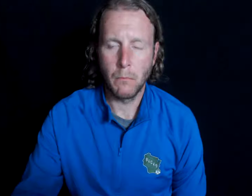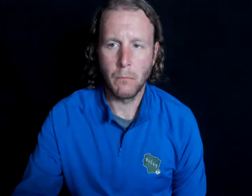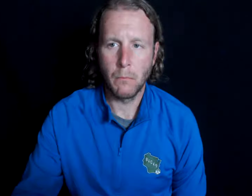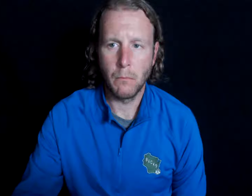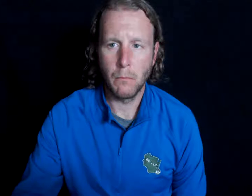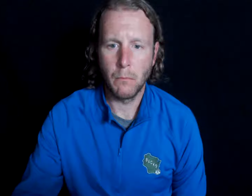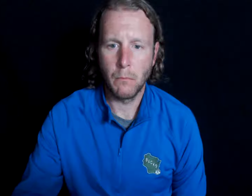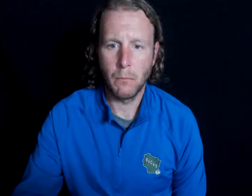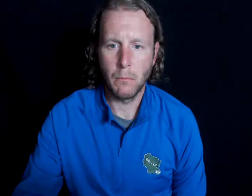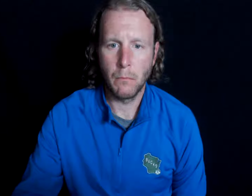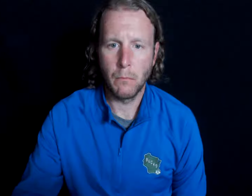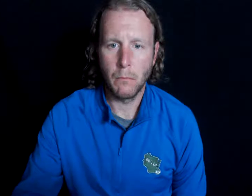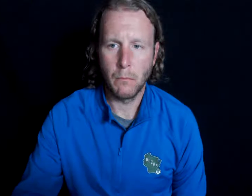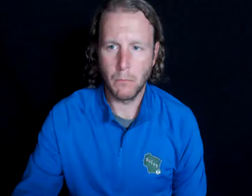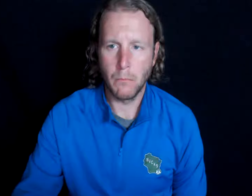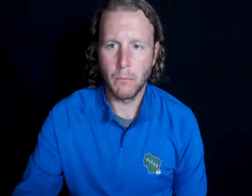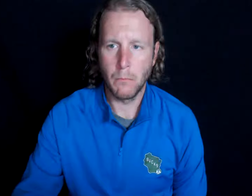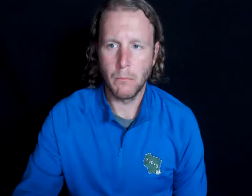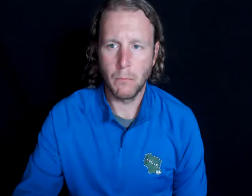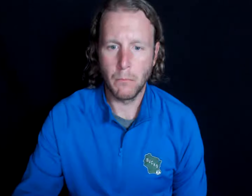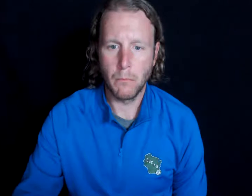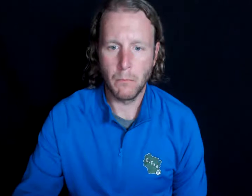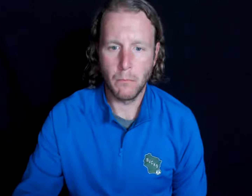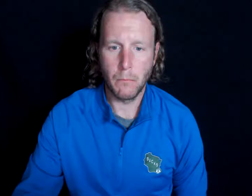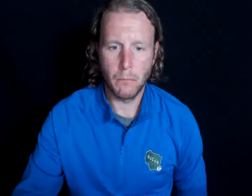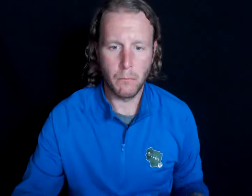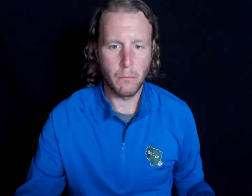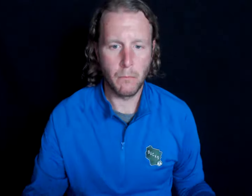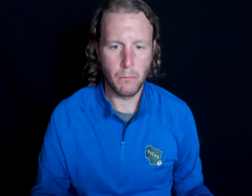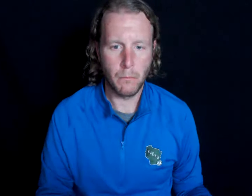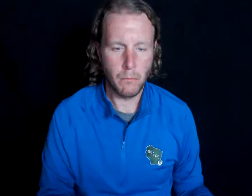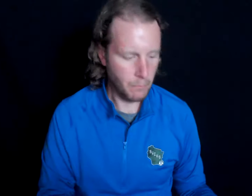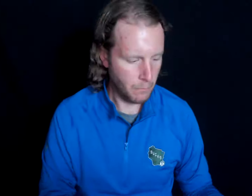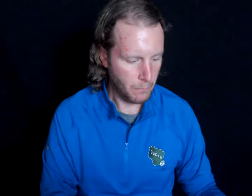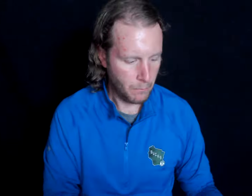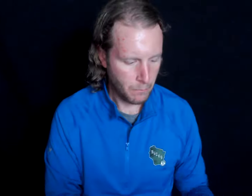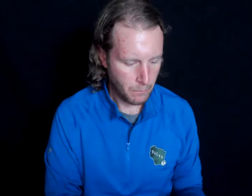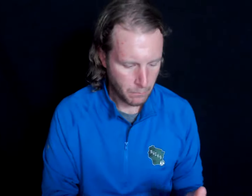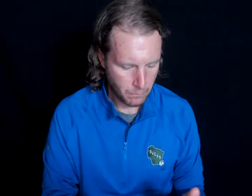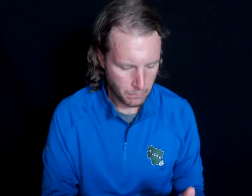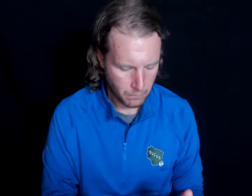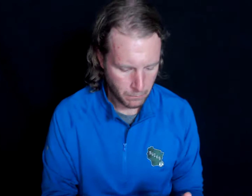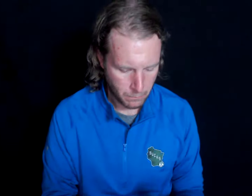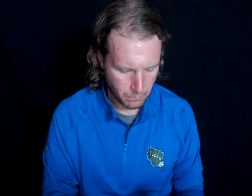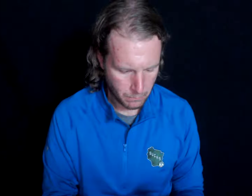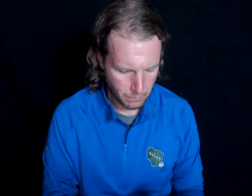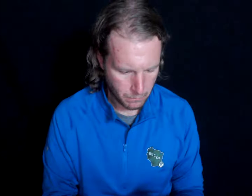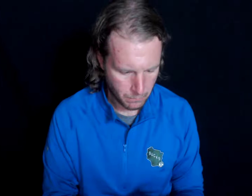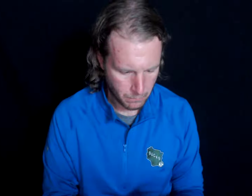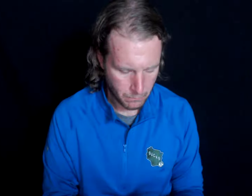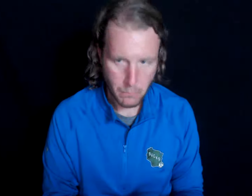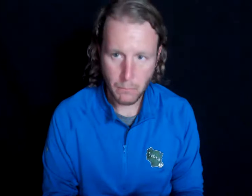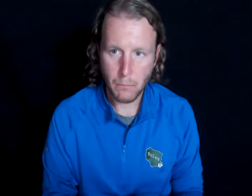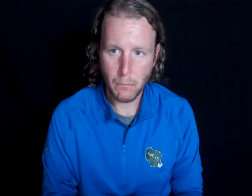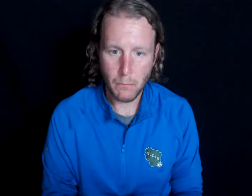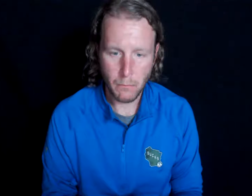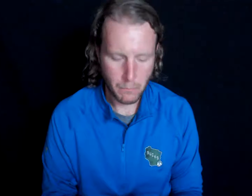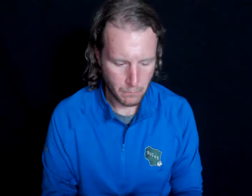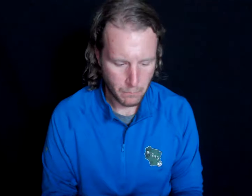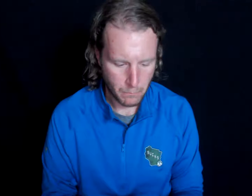big news. You can now brush and floss at the same time. Introducing Waterpik Sonic Fusion, clinically proven twice